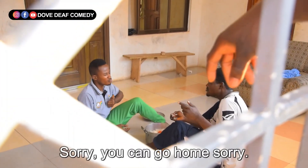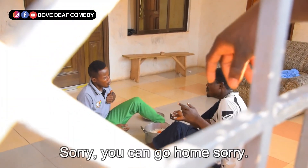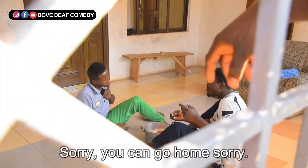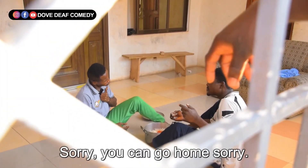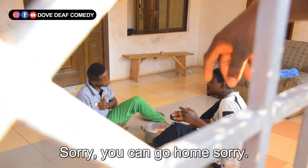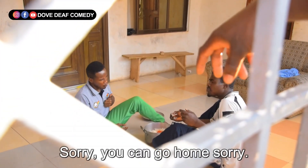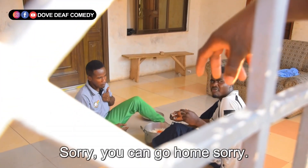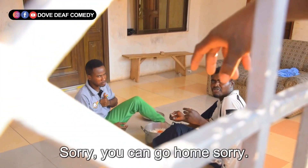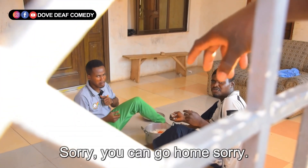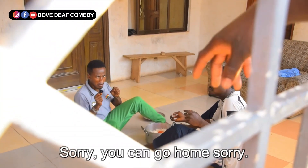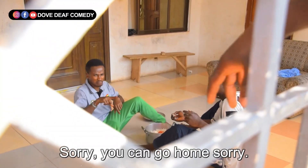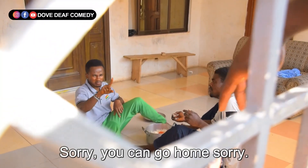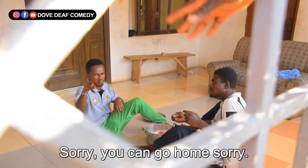Sorry, you can go home, sorry.